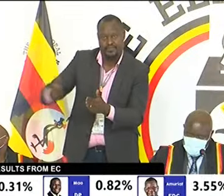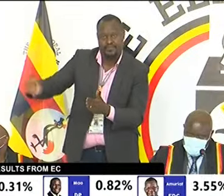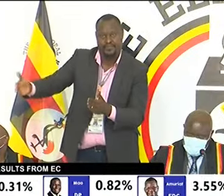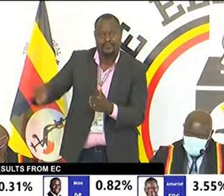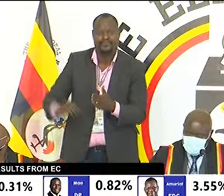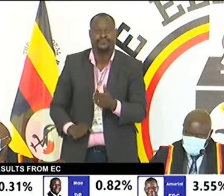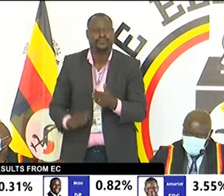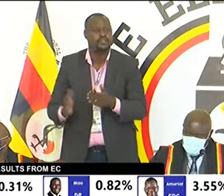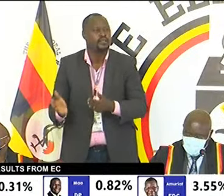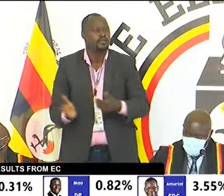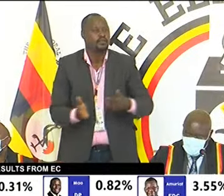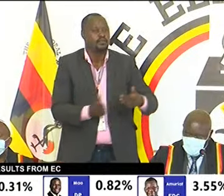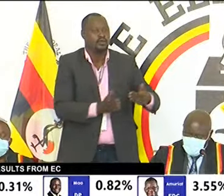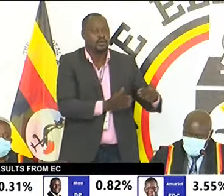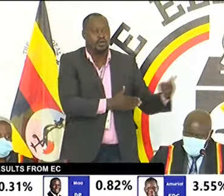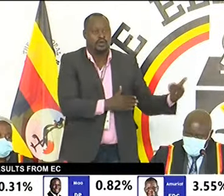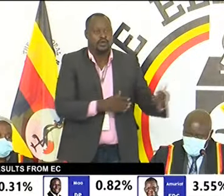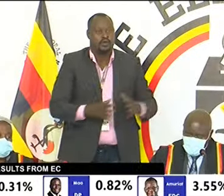Now, getting from far,